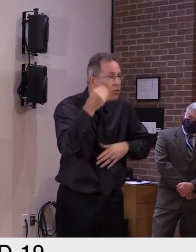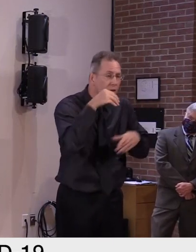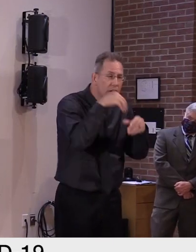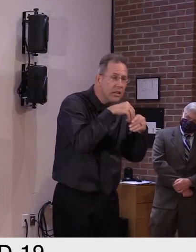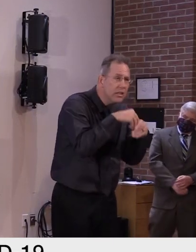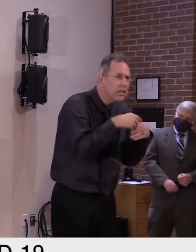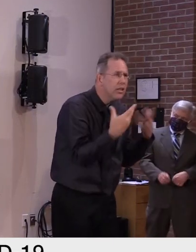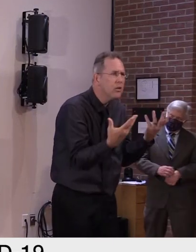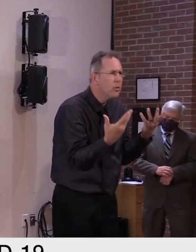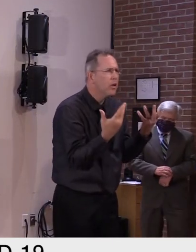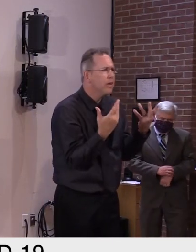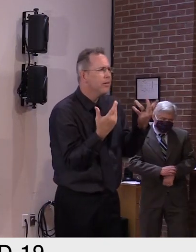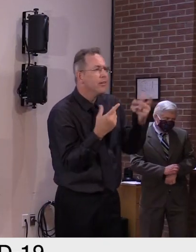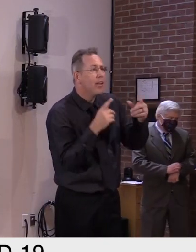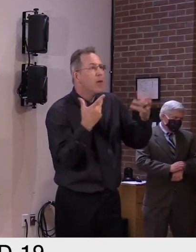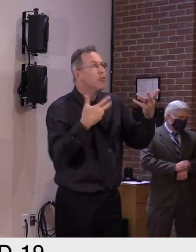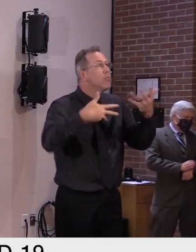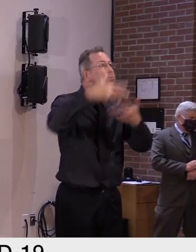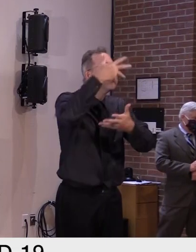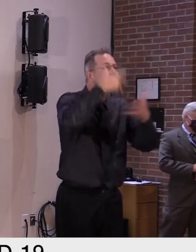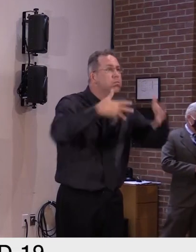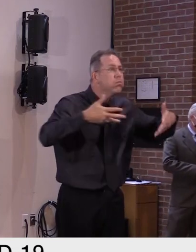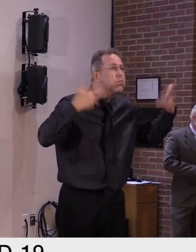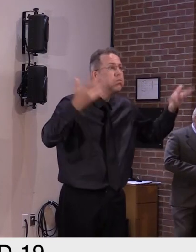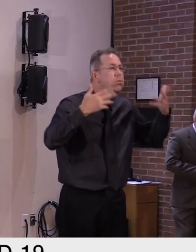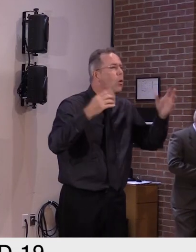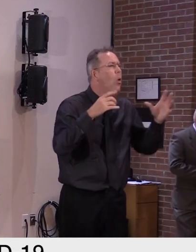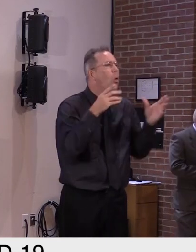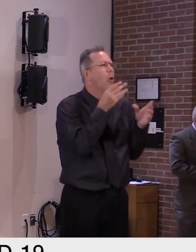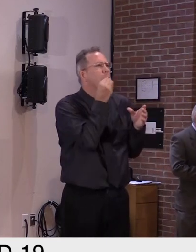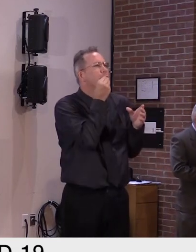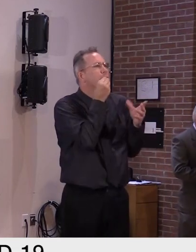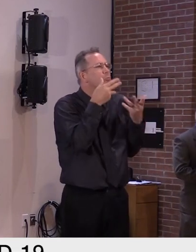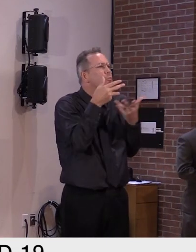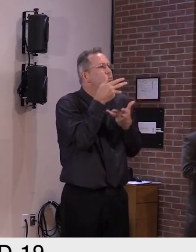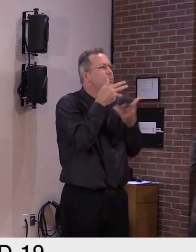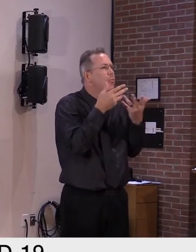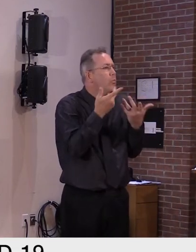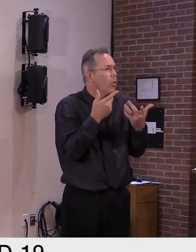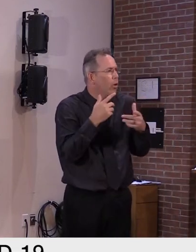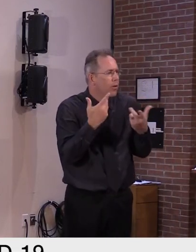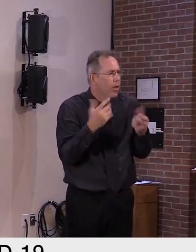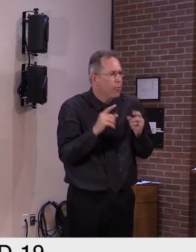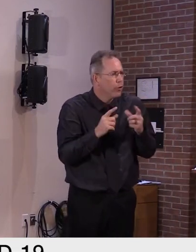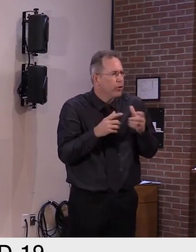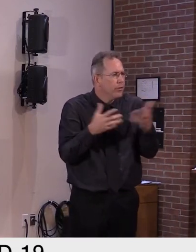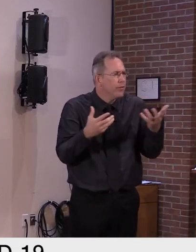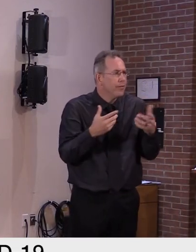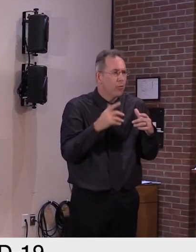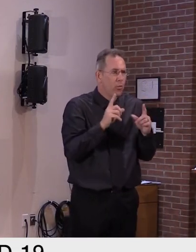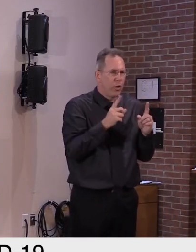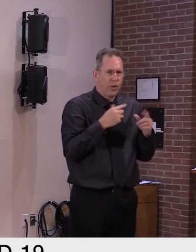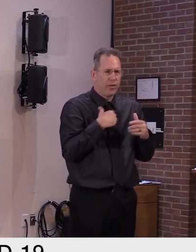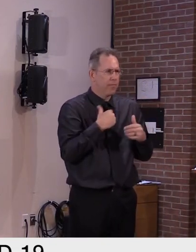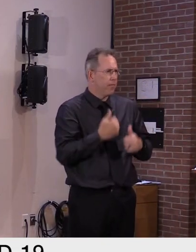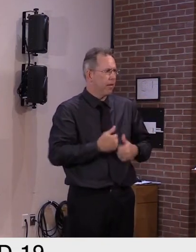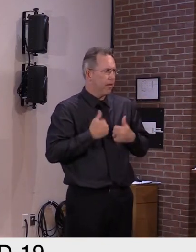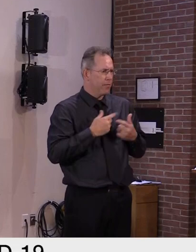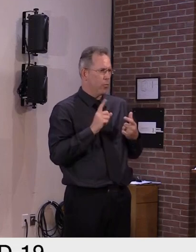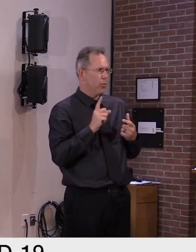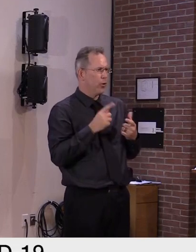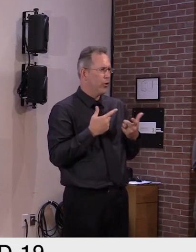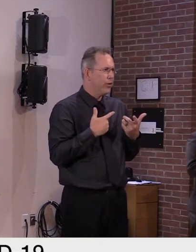would really like people to continue to think of things in terms of the phrase physically distanced but